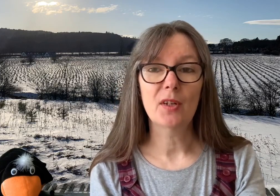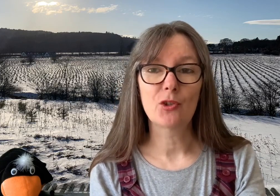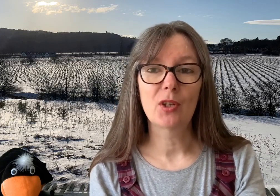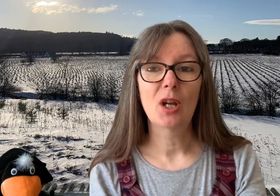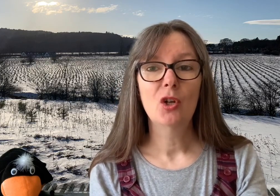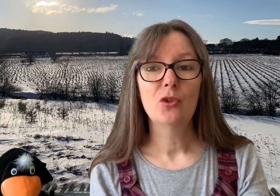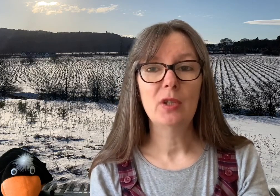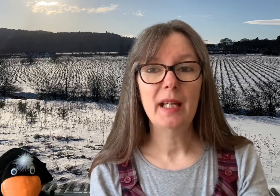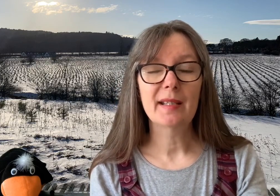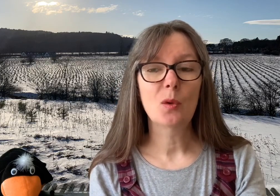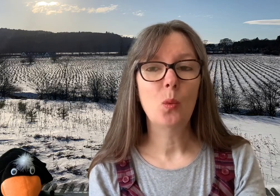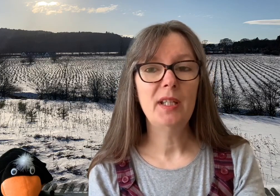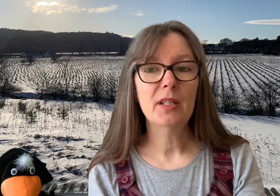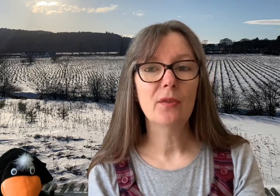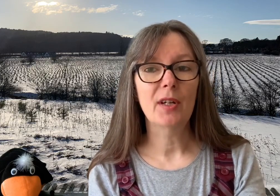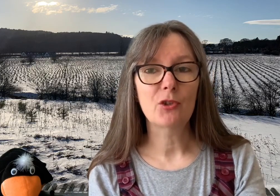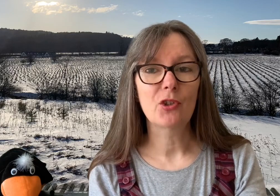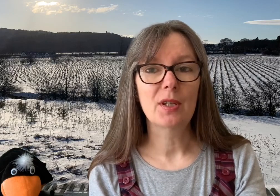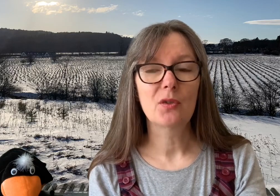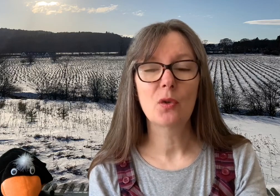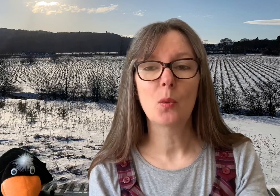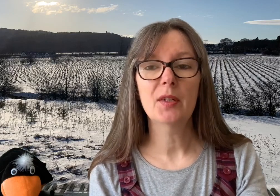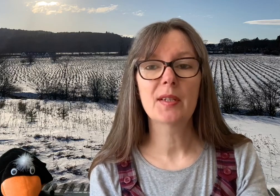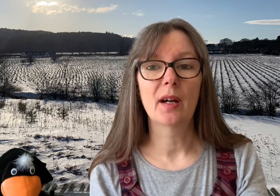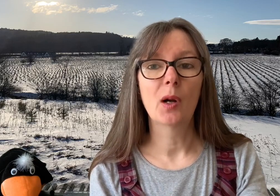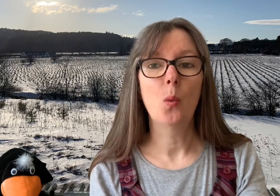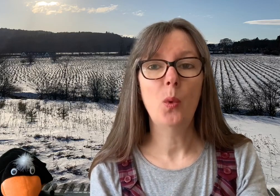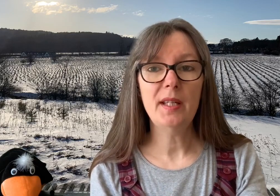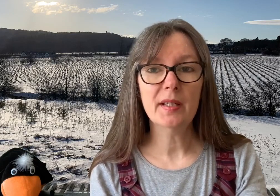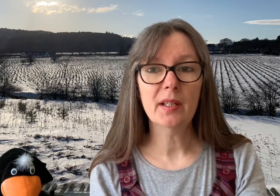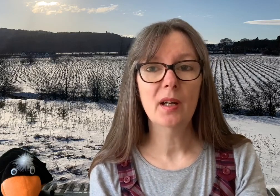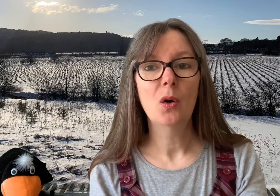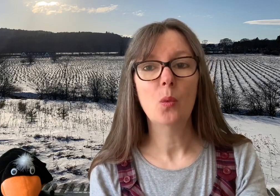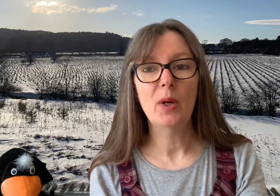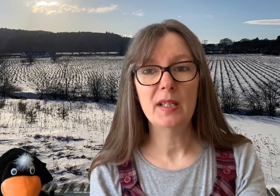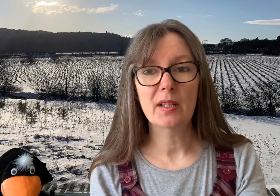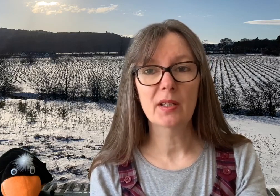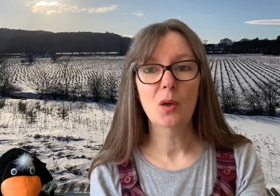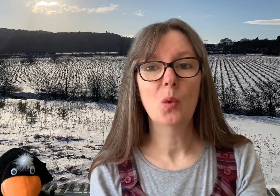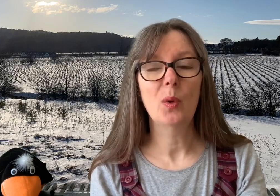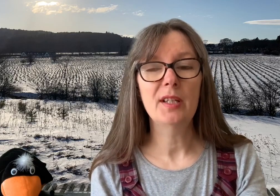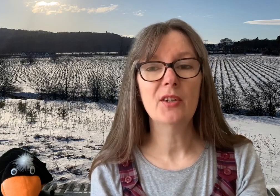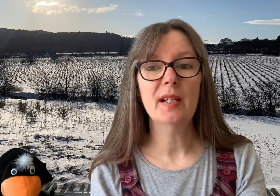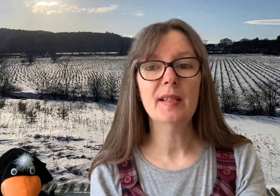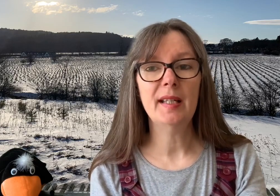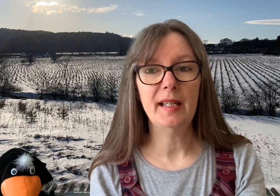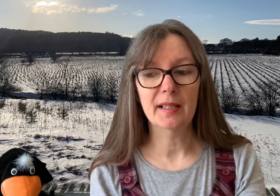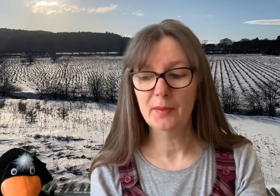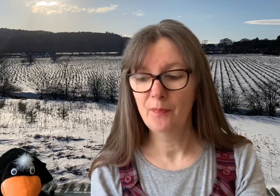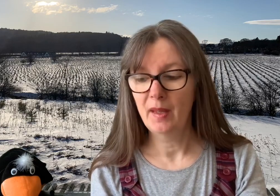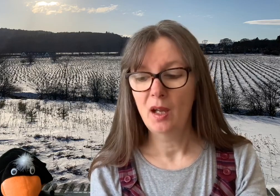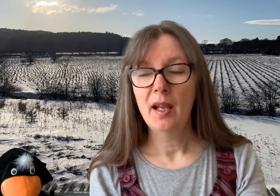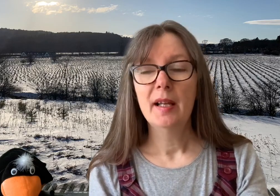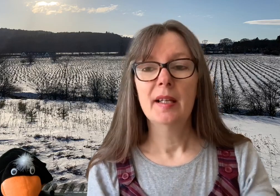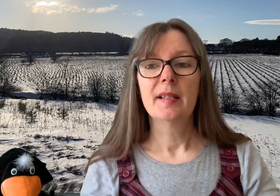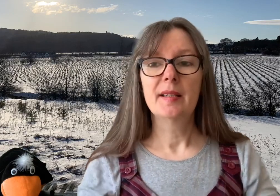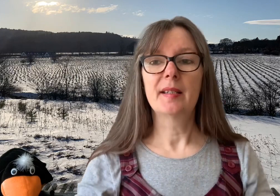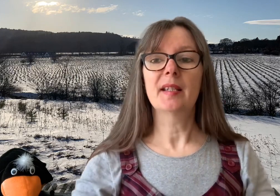version. Today is the winter version. So the words are winter, winter, winter is here. Zip